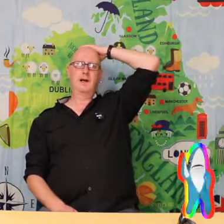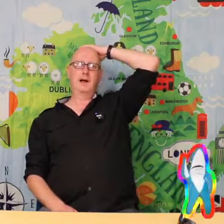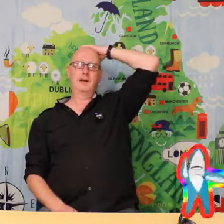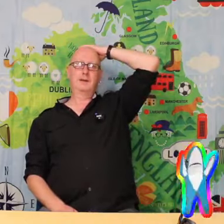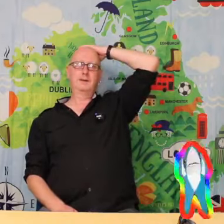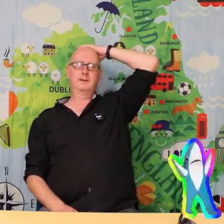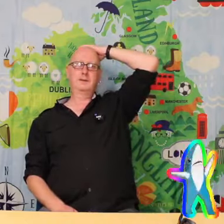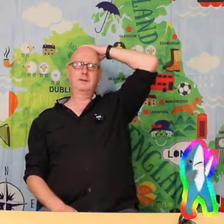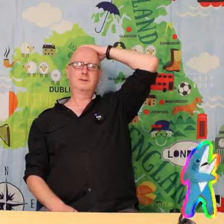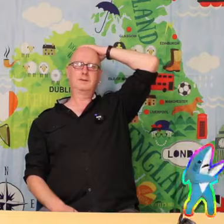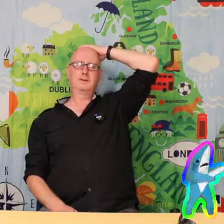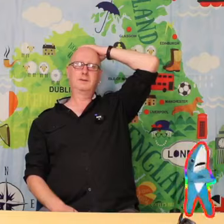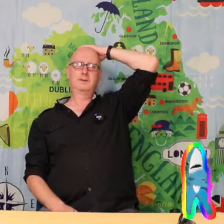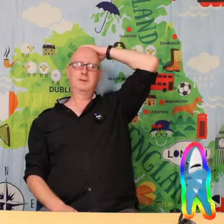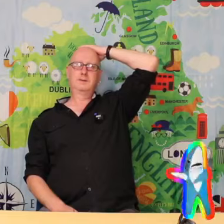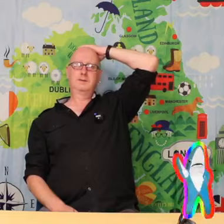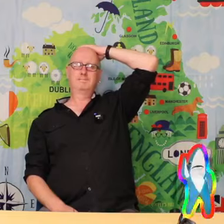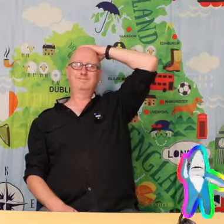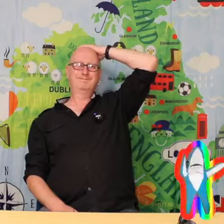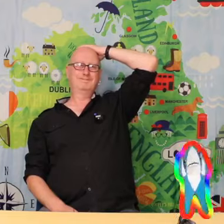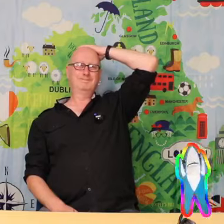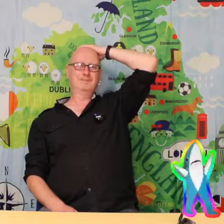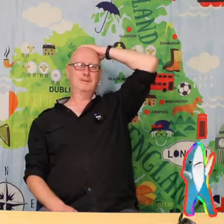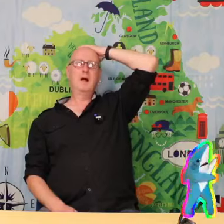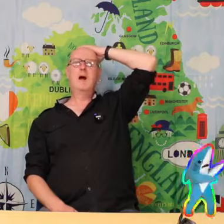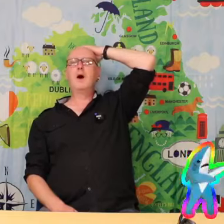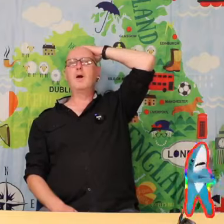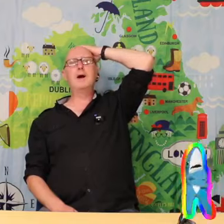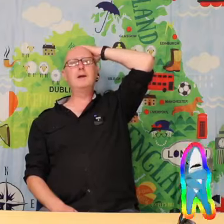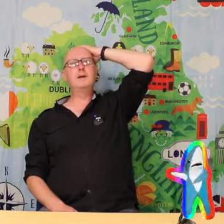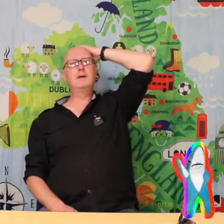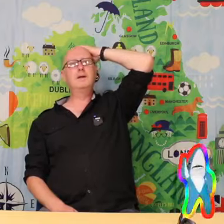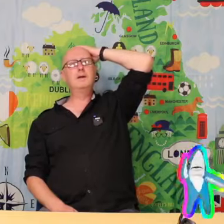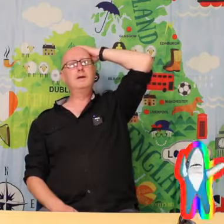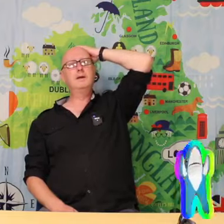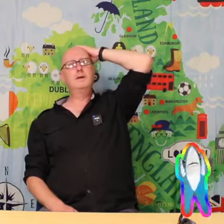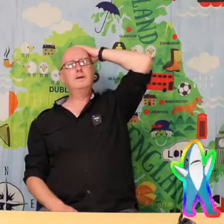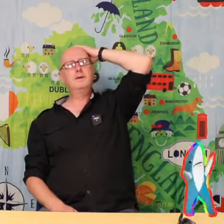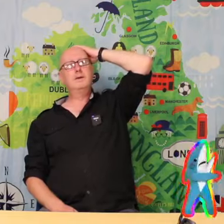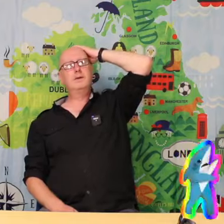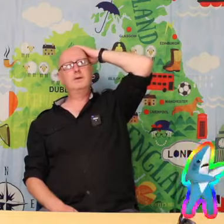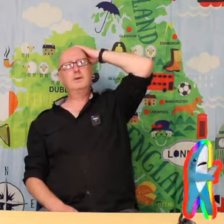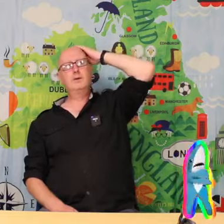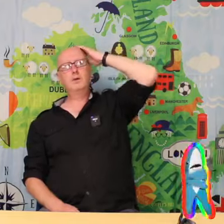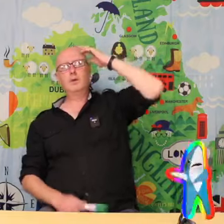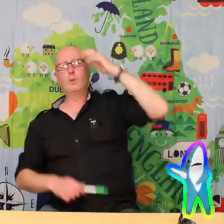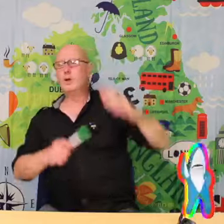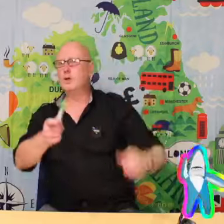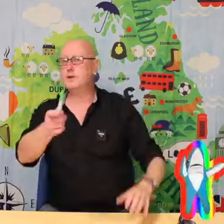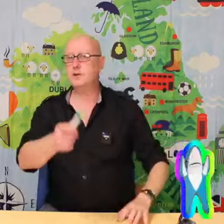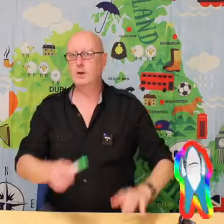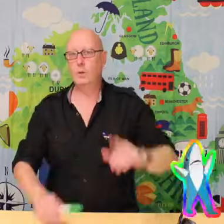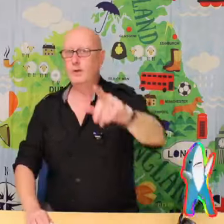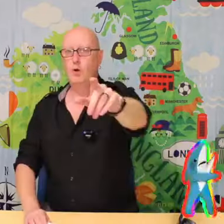Aye. Now it's kind of like strict, you'll sit at your table and you will pick one of everything off the list that you want, and that is all you get.